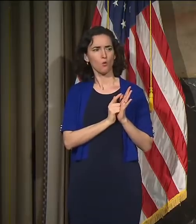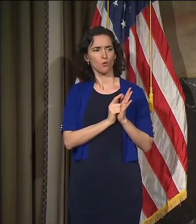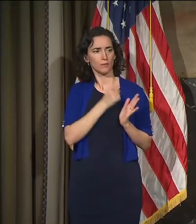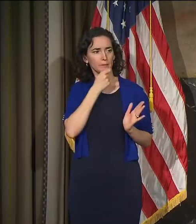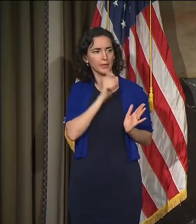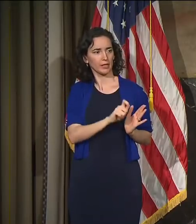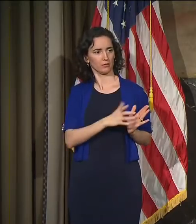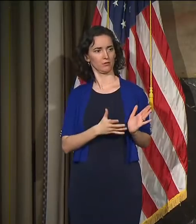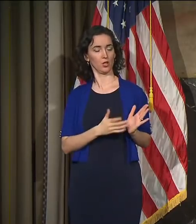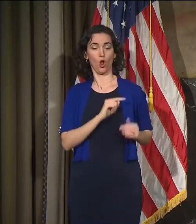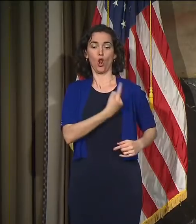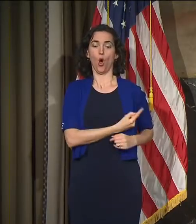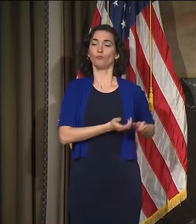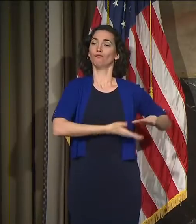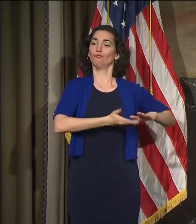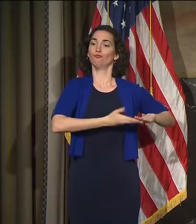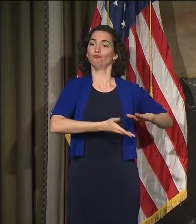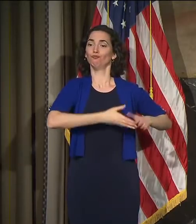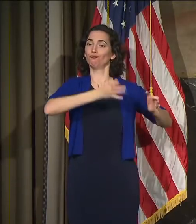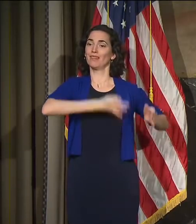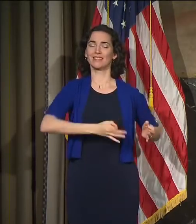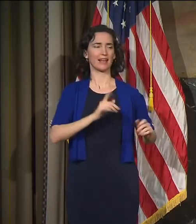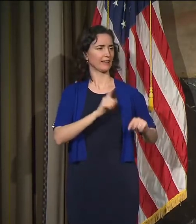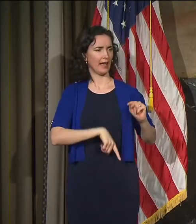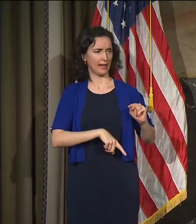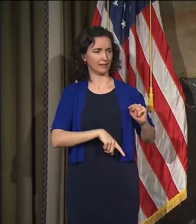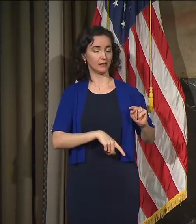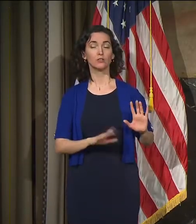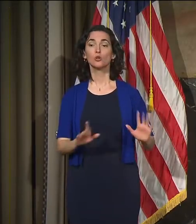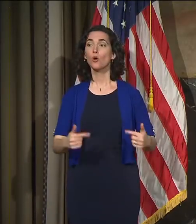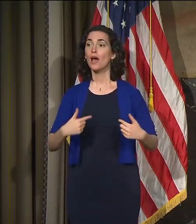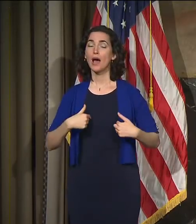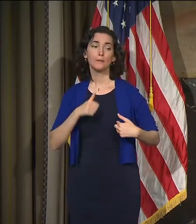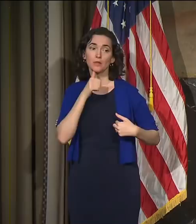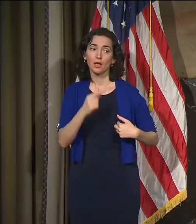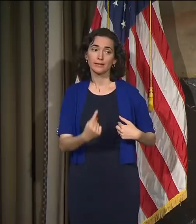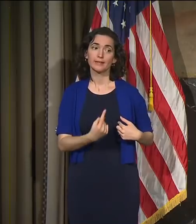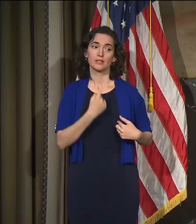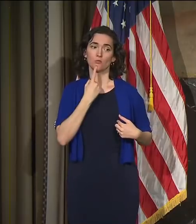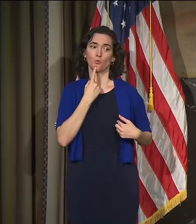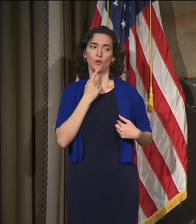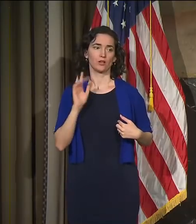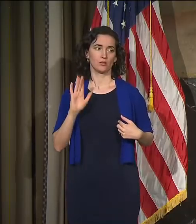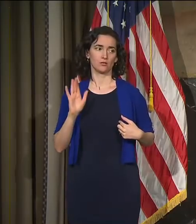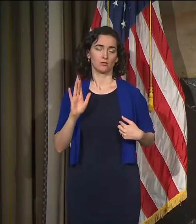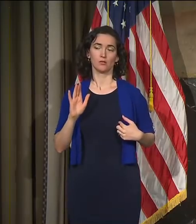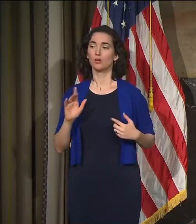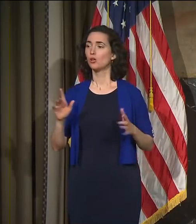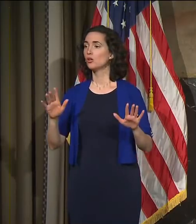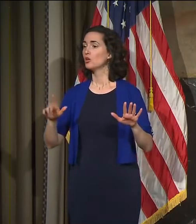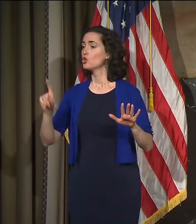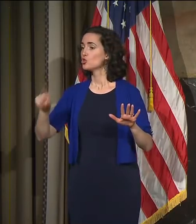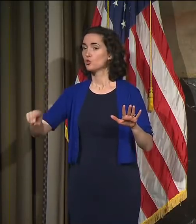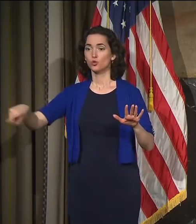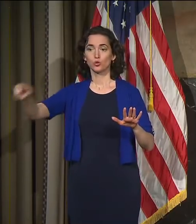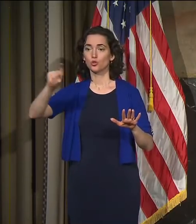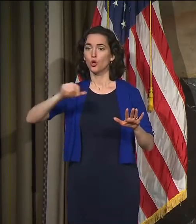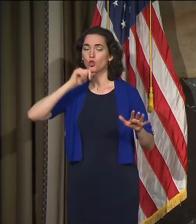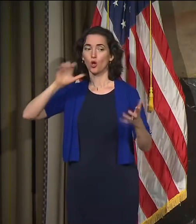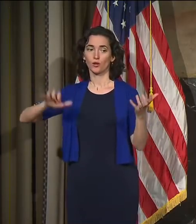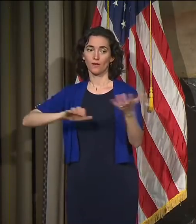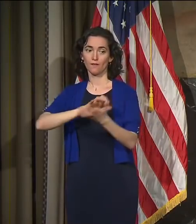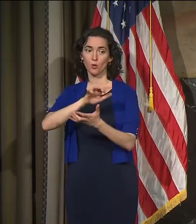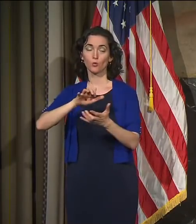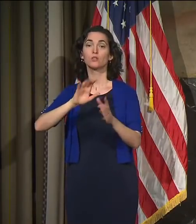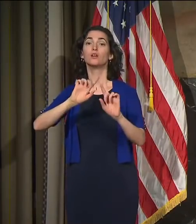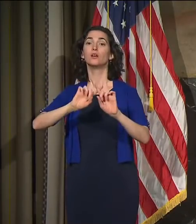simple. So I'm not disappointed, and it shouldn't lead to any confusion. But I will tell you,